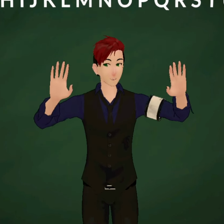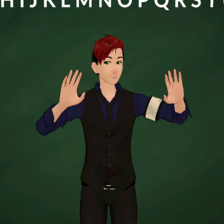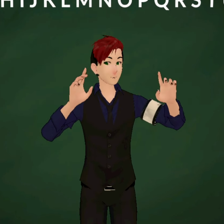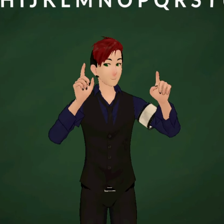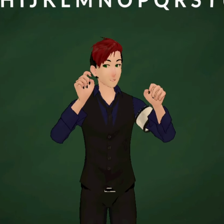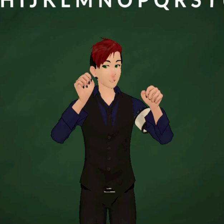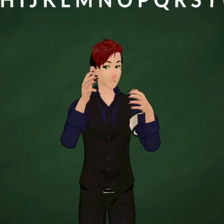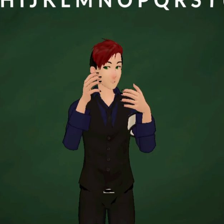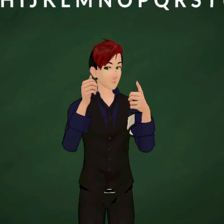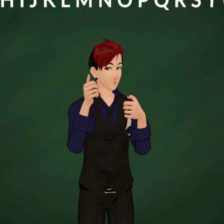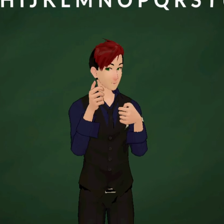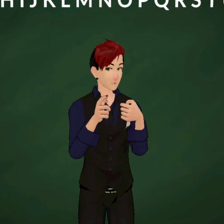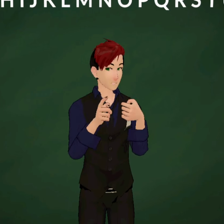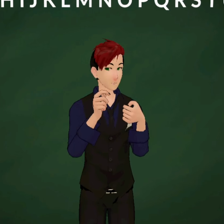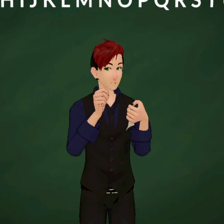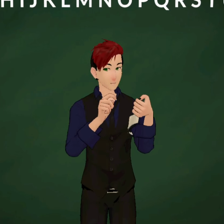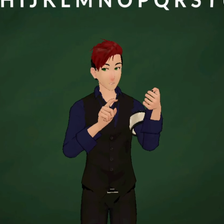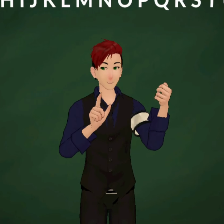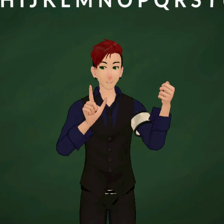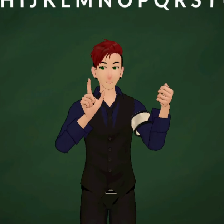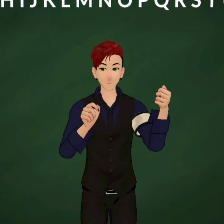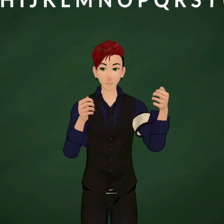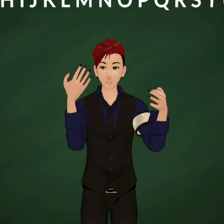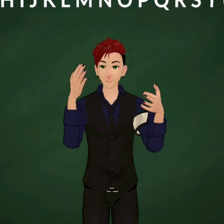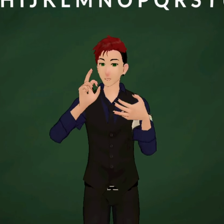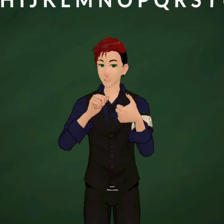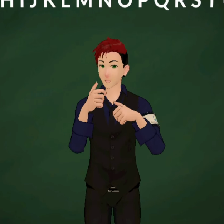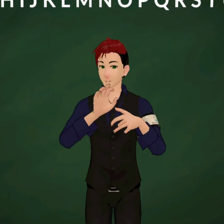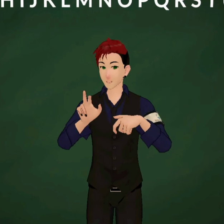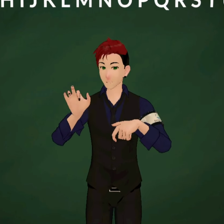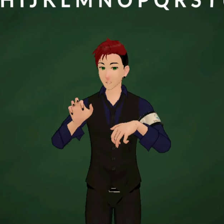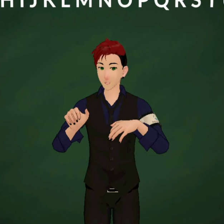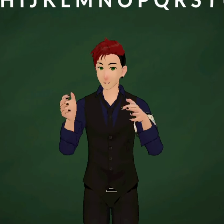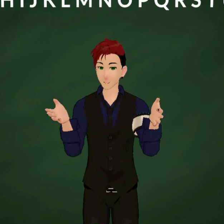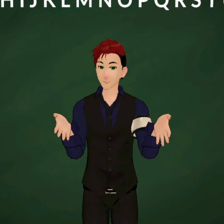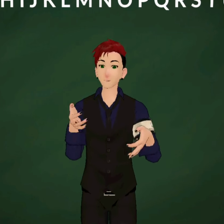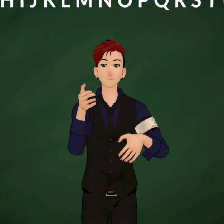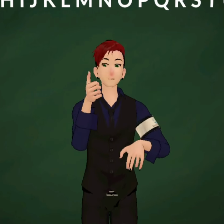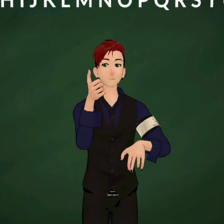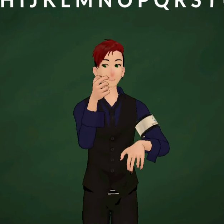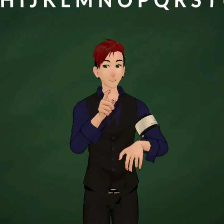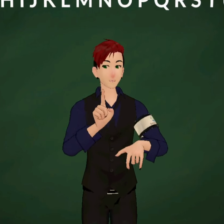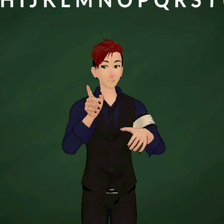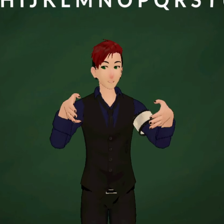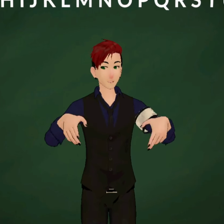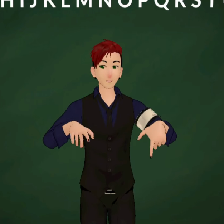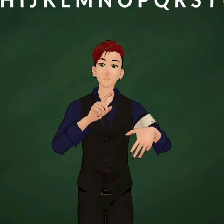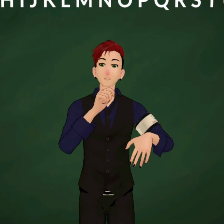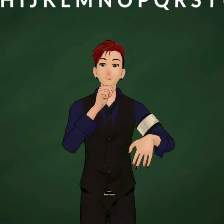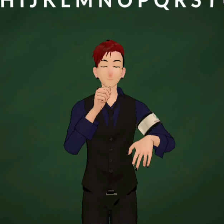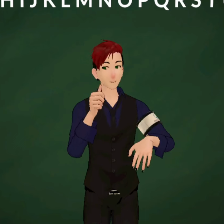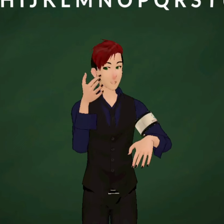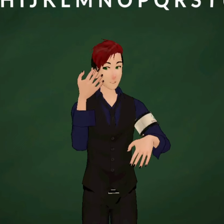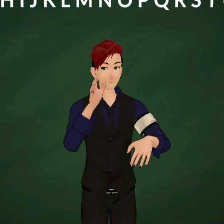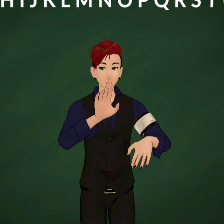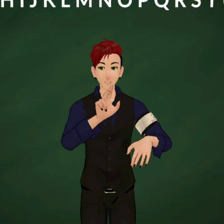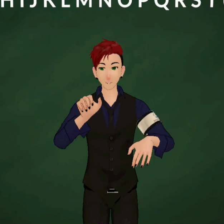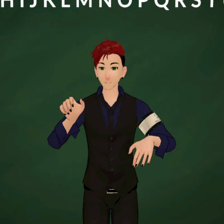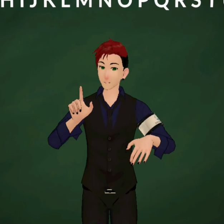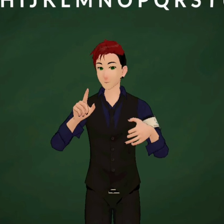case, because I do want to make sure everybody does know how to fingerspell in here. Is there anybody in here who doesn't know how to fingerspell?